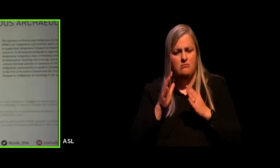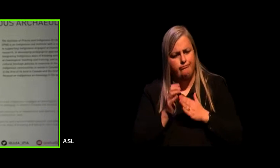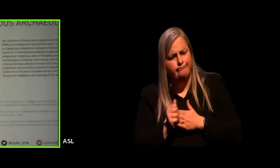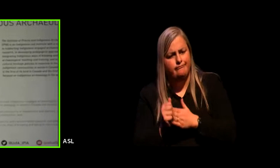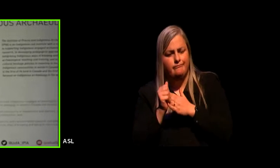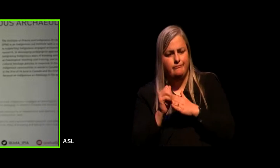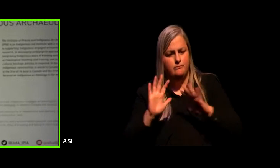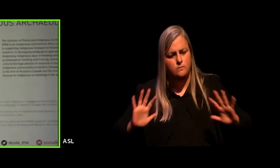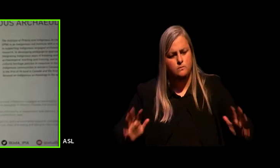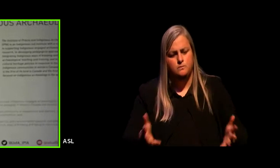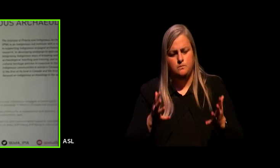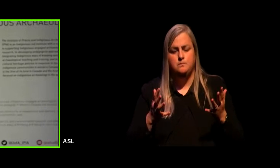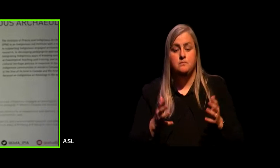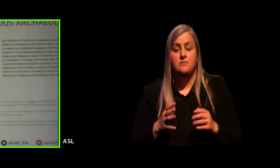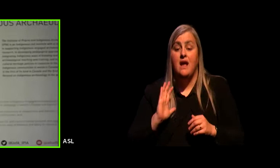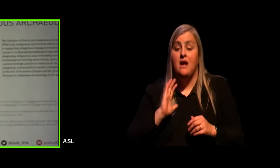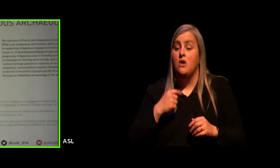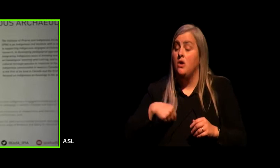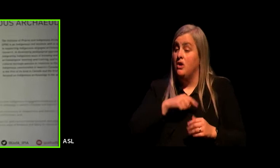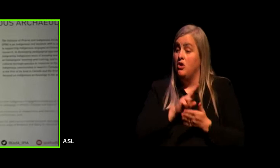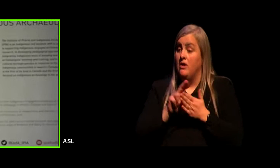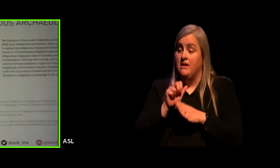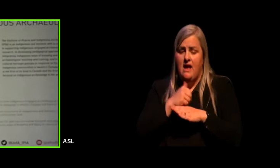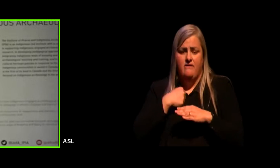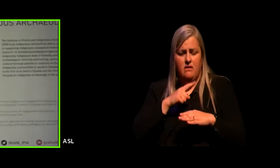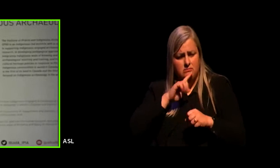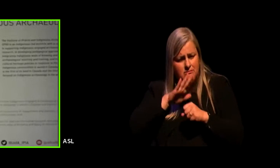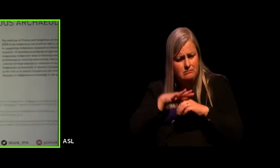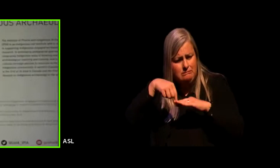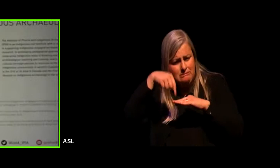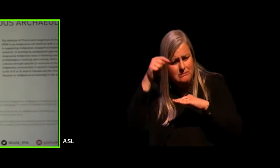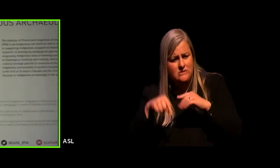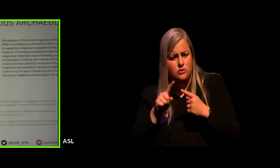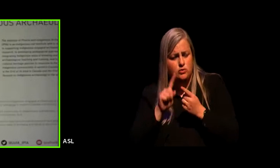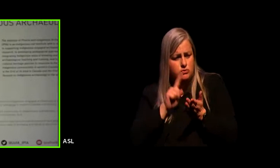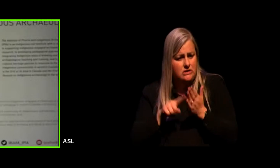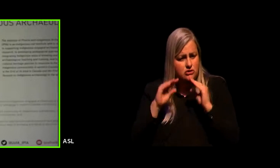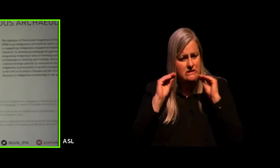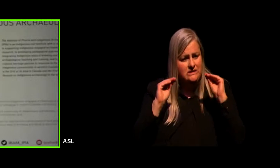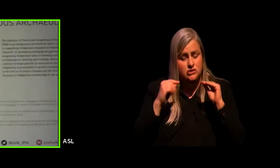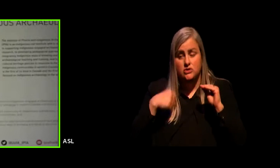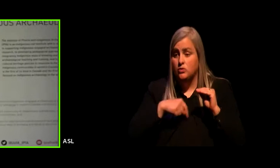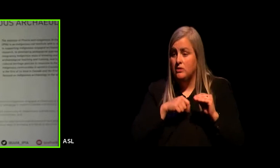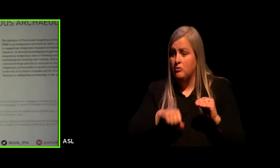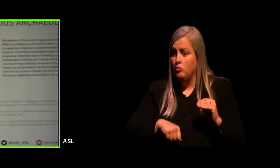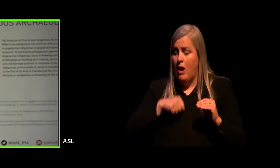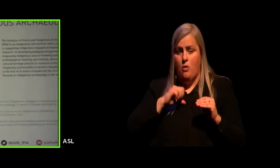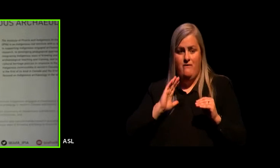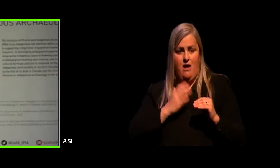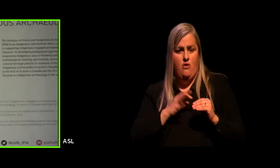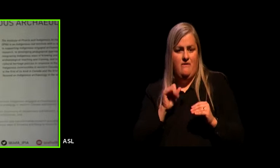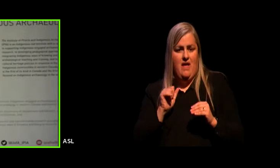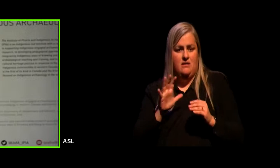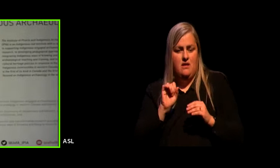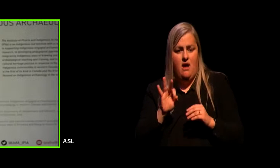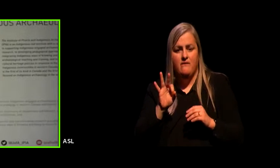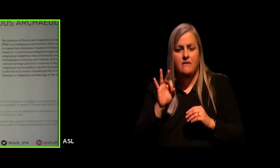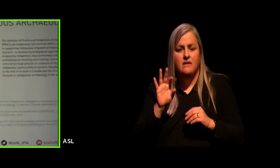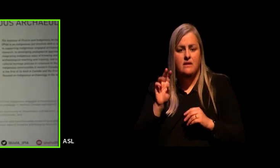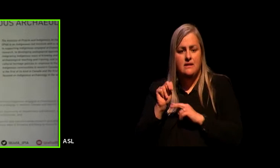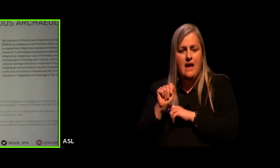the U of A has a deep commitment to Indigenous research and teaching. We're enormously proud of our Faculty of Native Studies and its